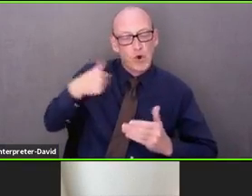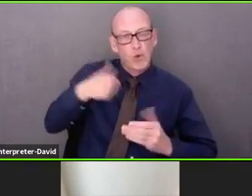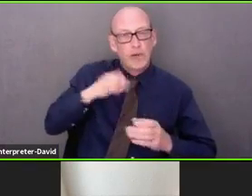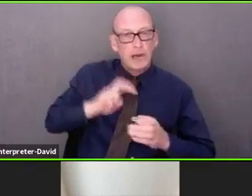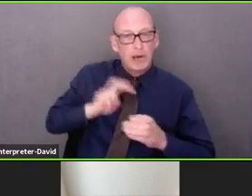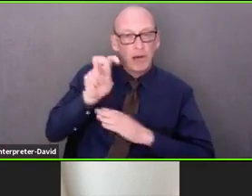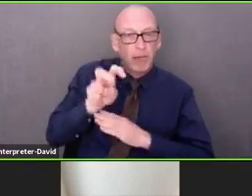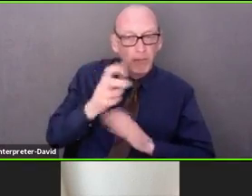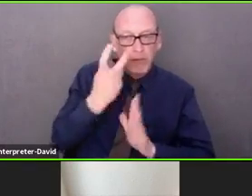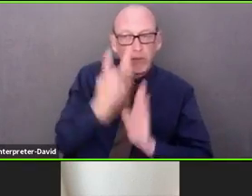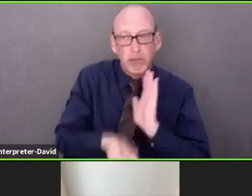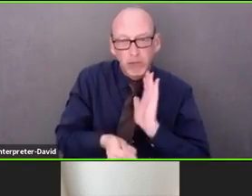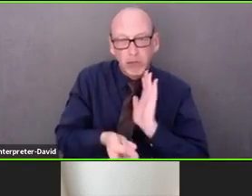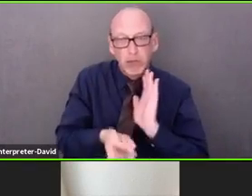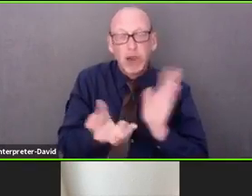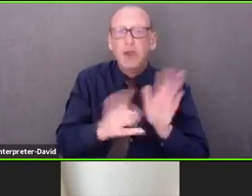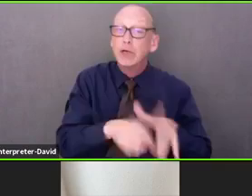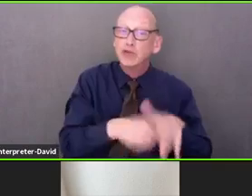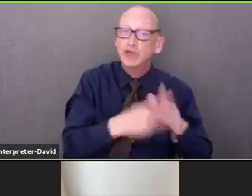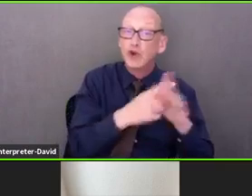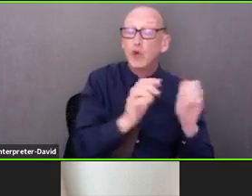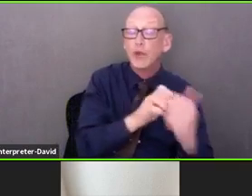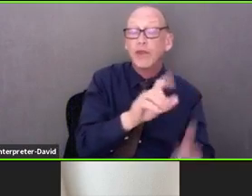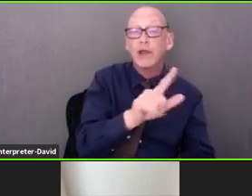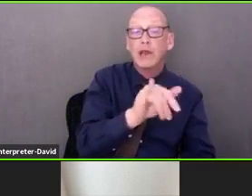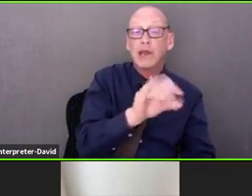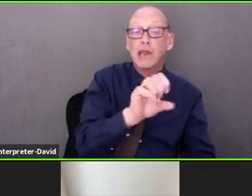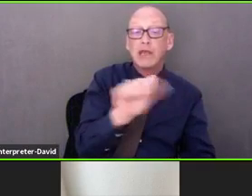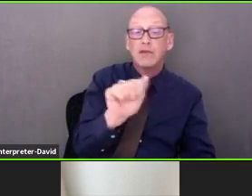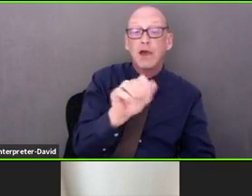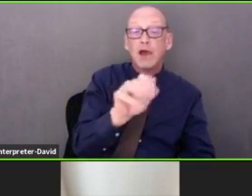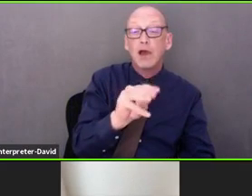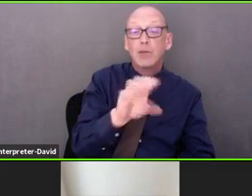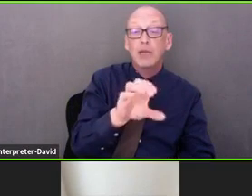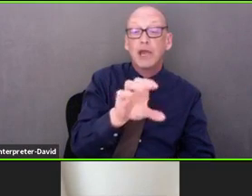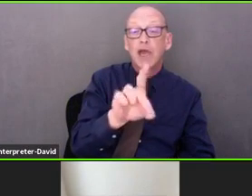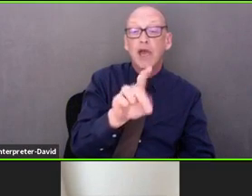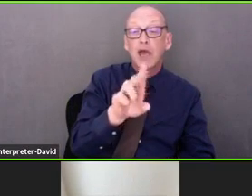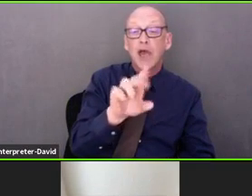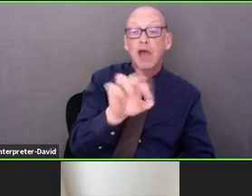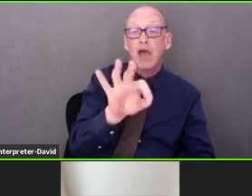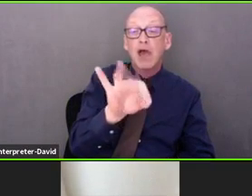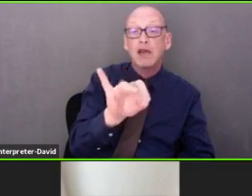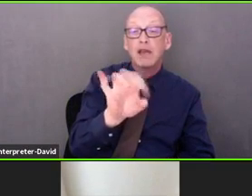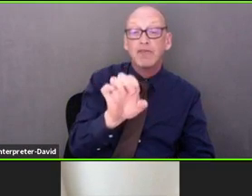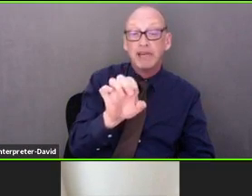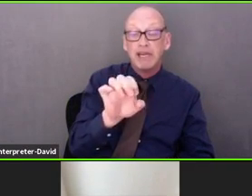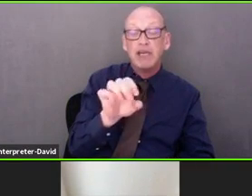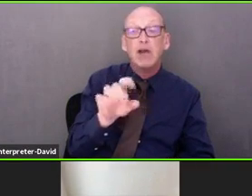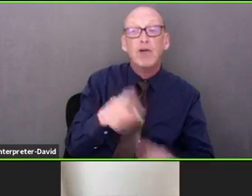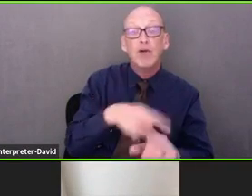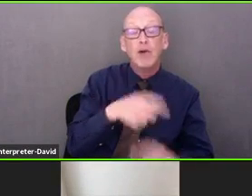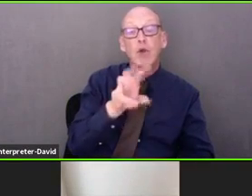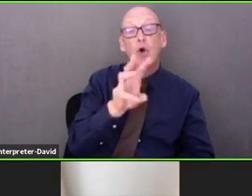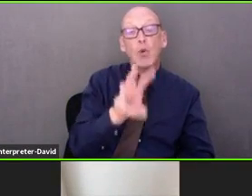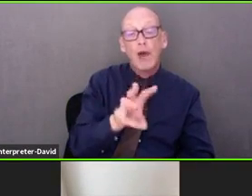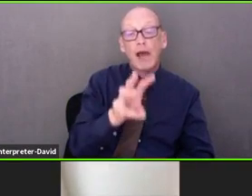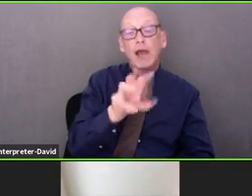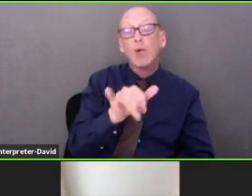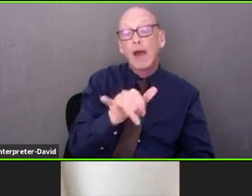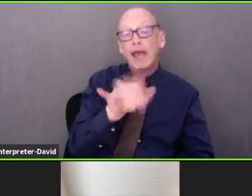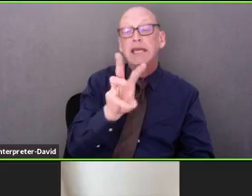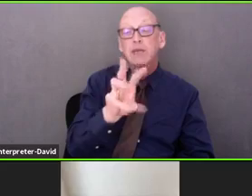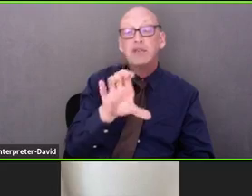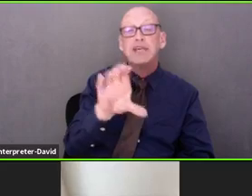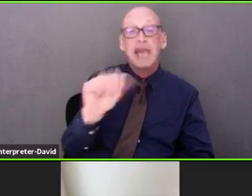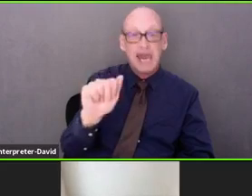deeper issues. So I'm going to start off with Lisa McDuffie, who again is the president and CEO at the YWCA of